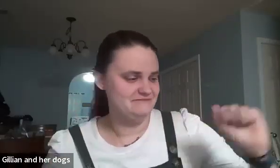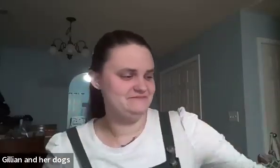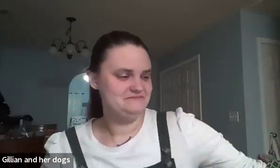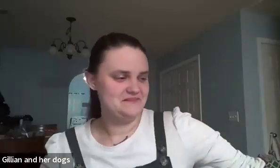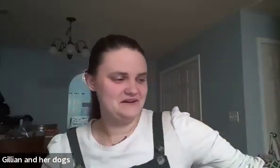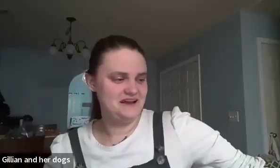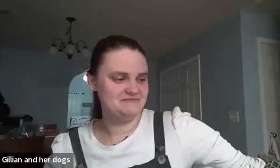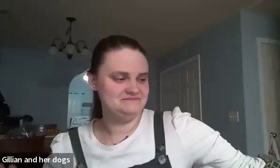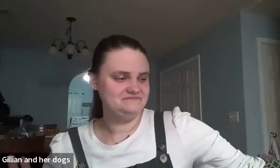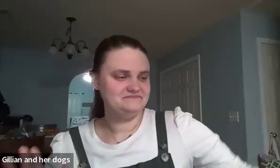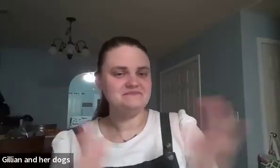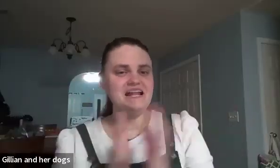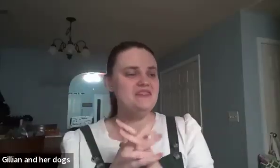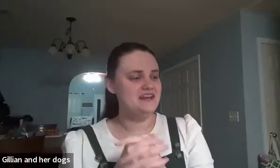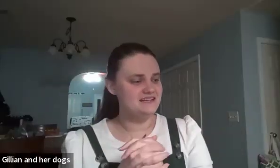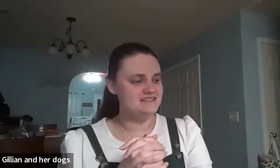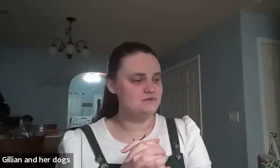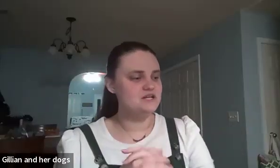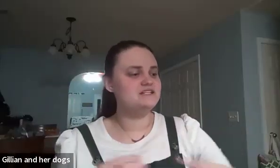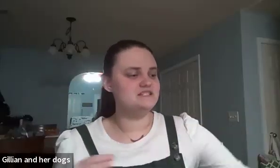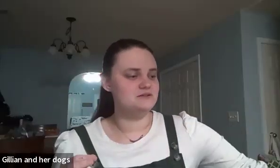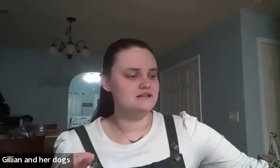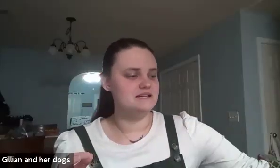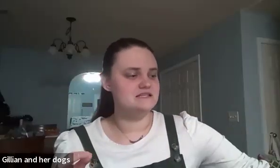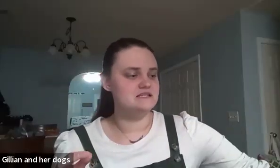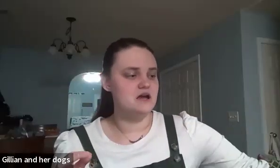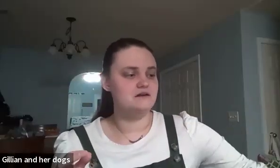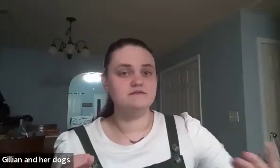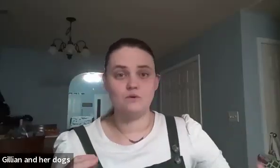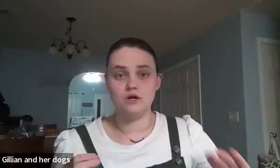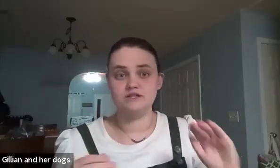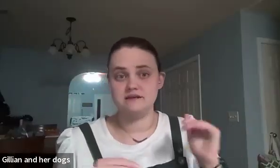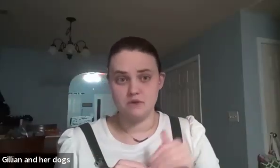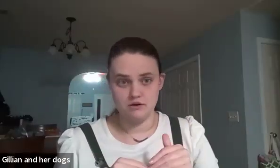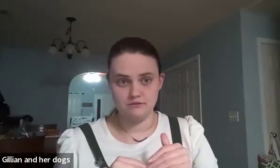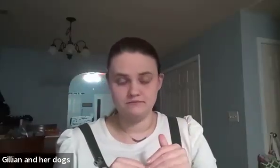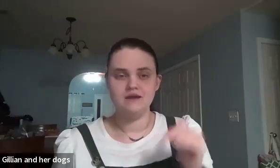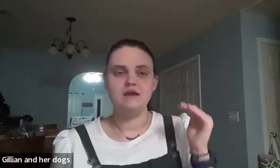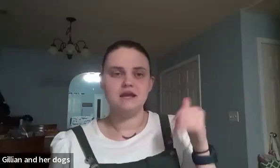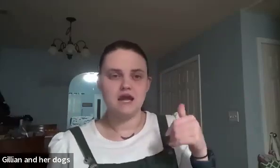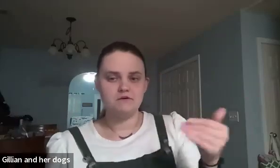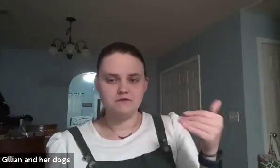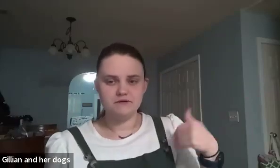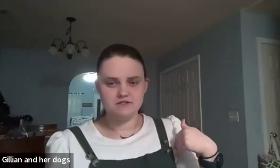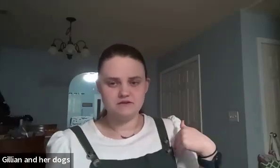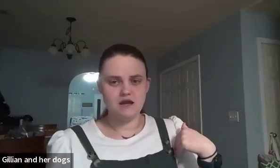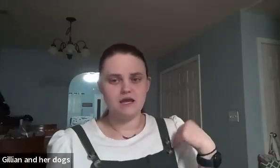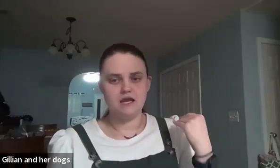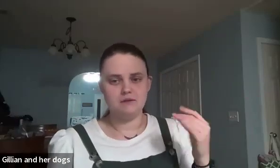it. Okay, the next sign we're going to do is the sign for tomorrow. Now, before we do that, I am